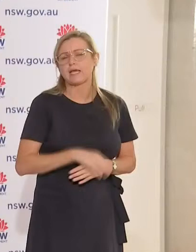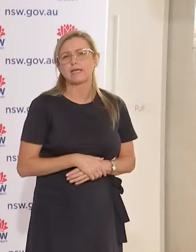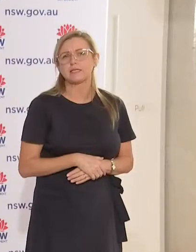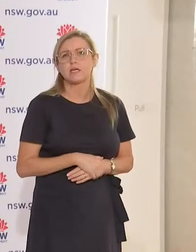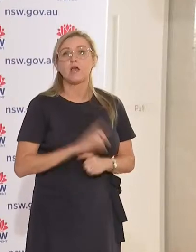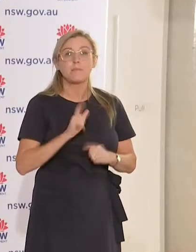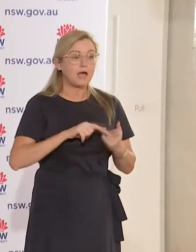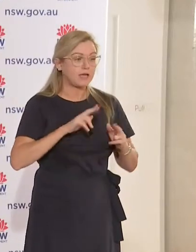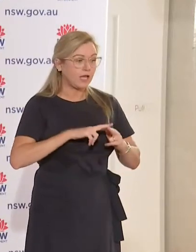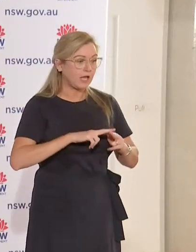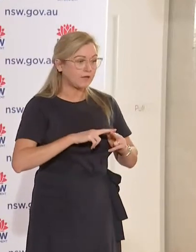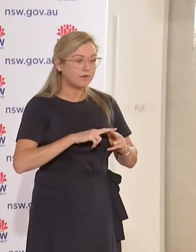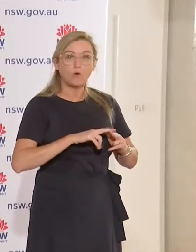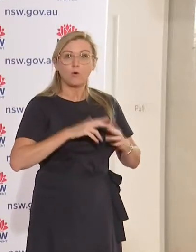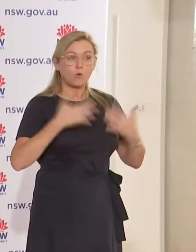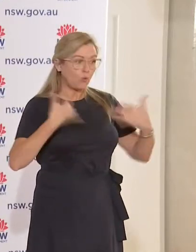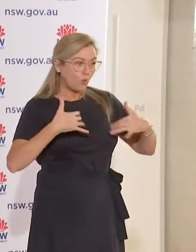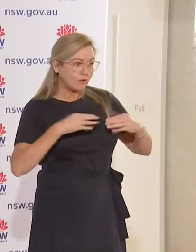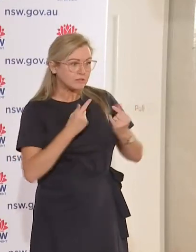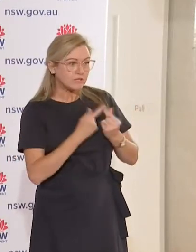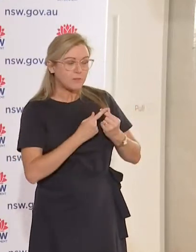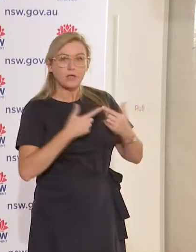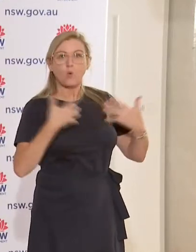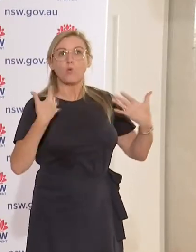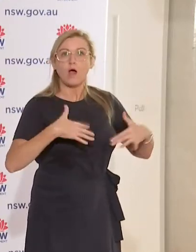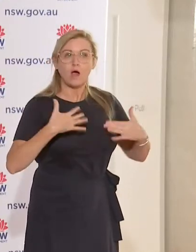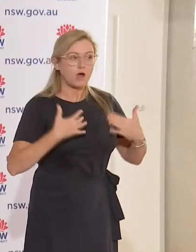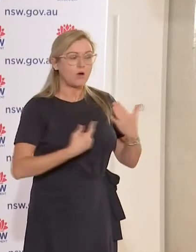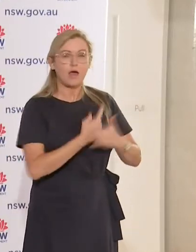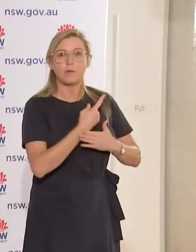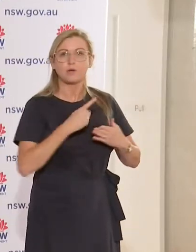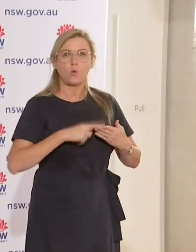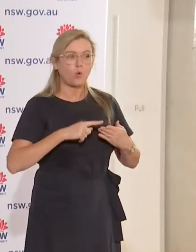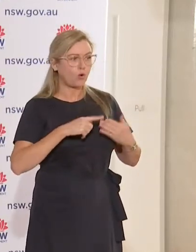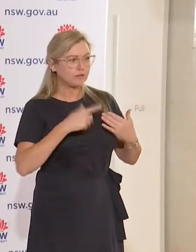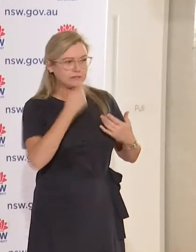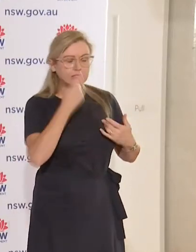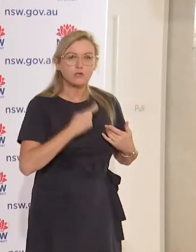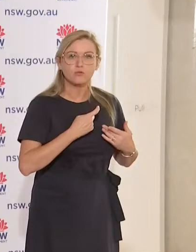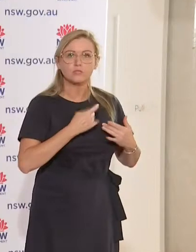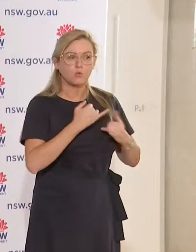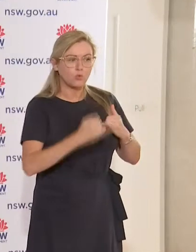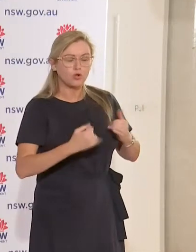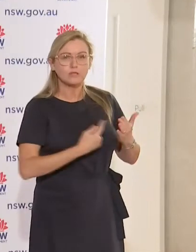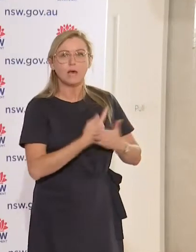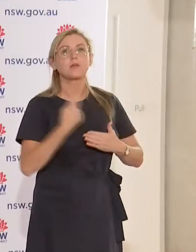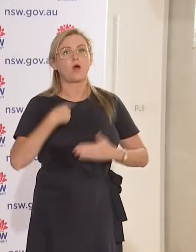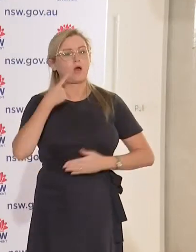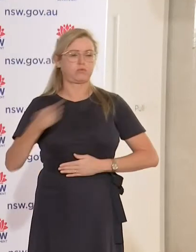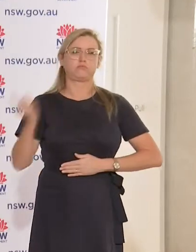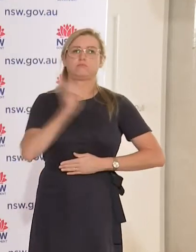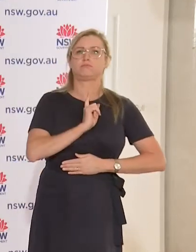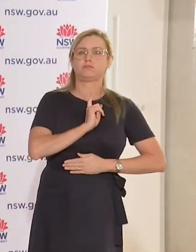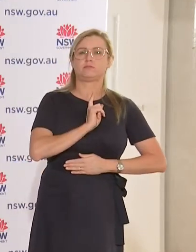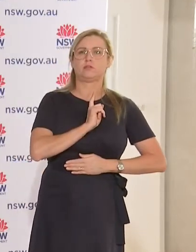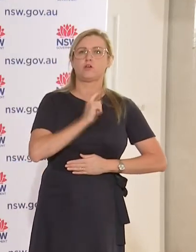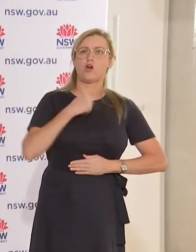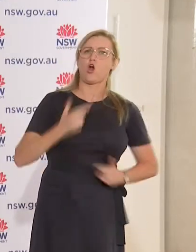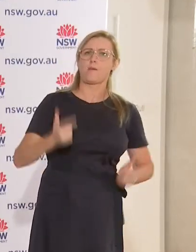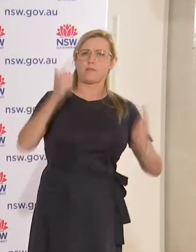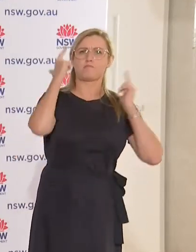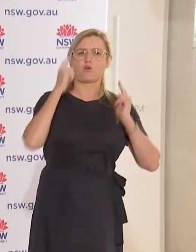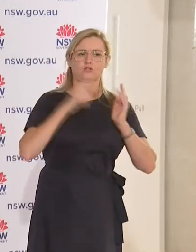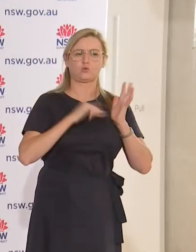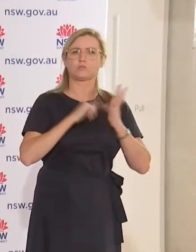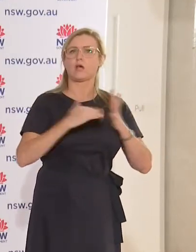time to time, I will be doing obviously matters of state in governing the state as I should as the leader. And so I think people understand